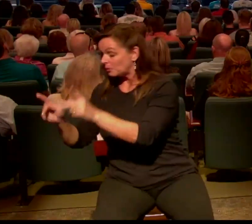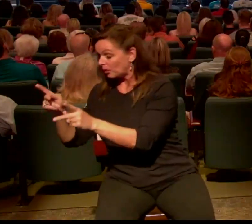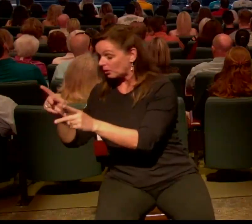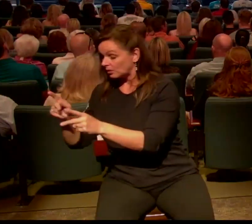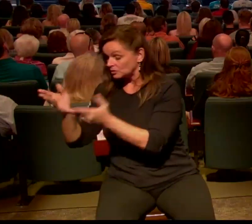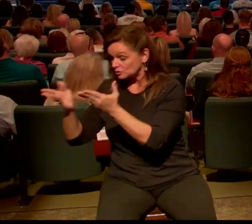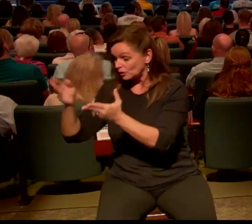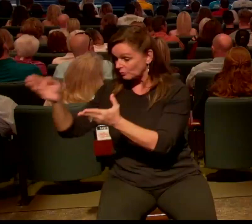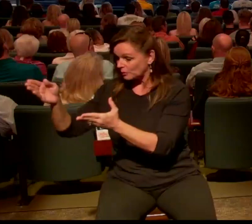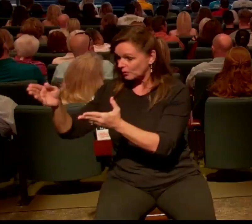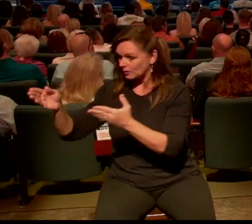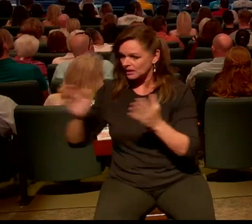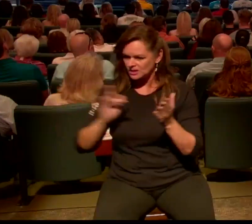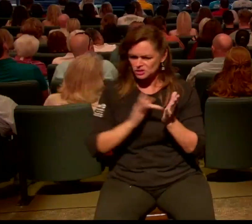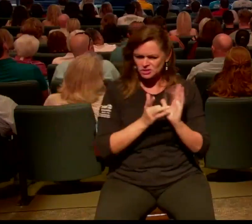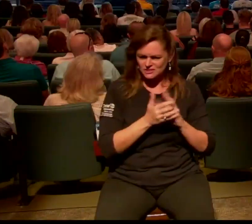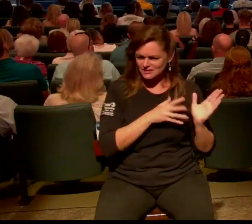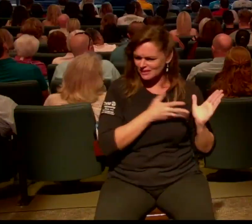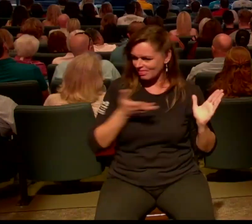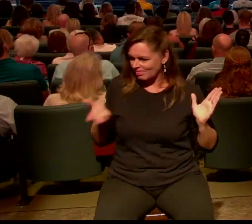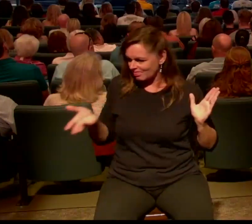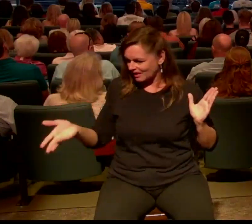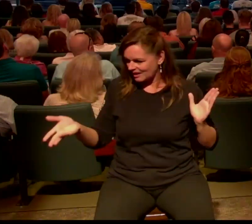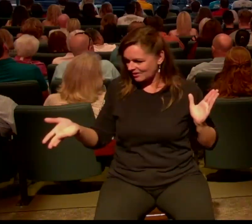that Jesus was right in the middle of the picture.